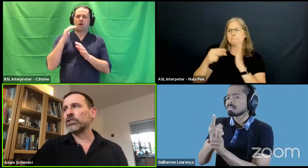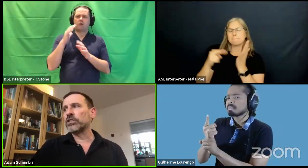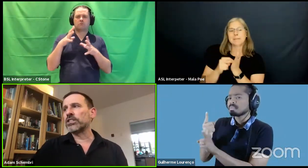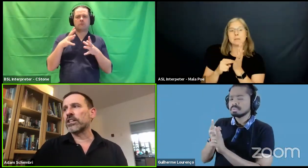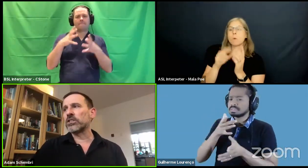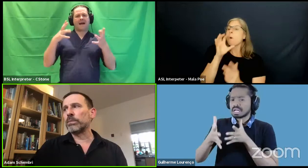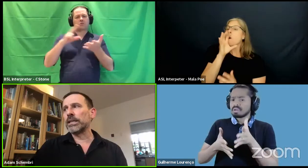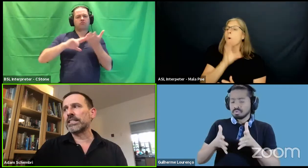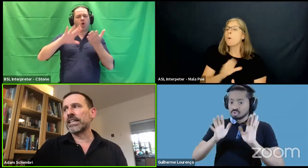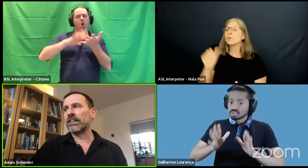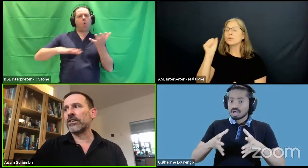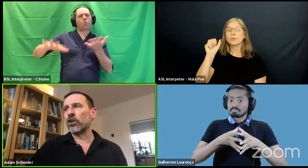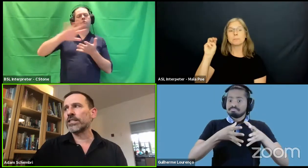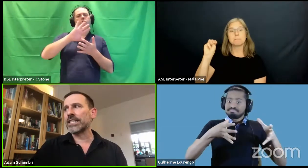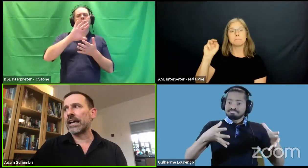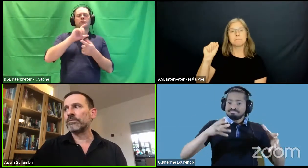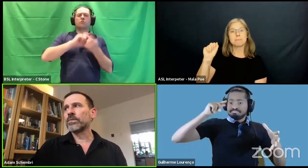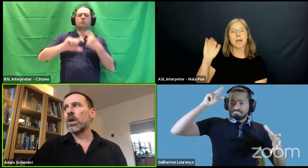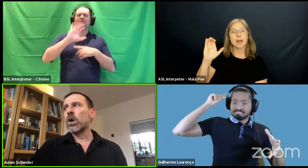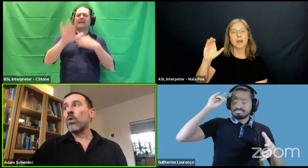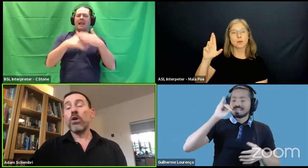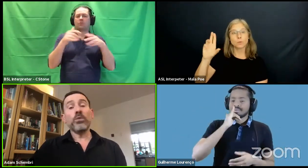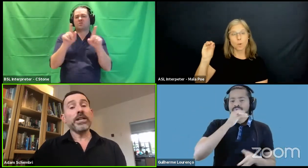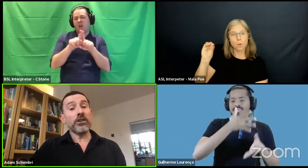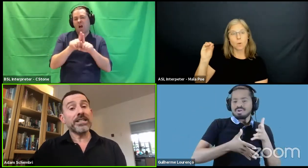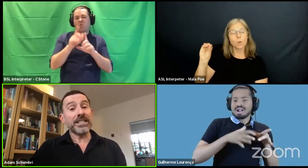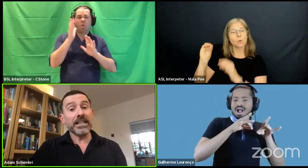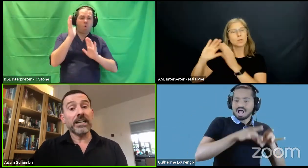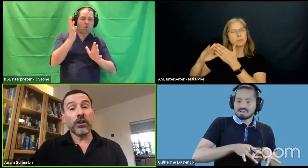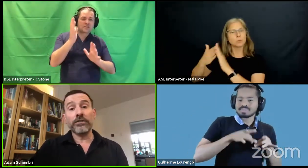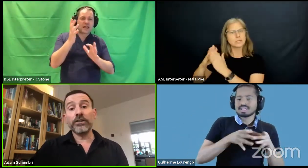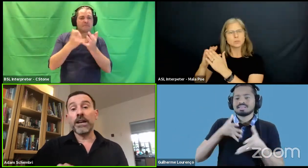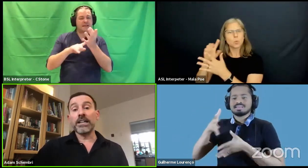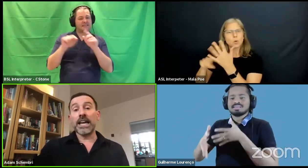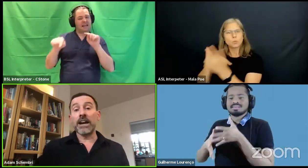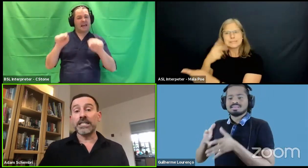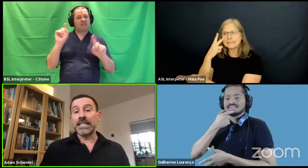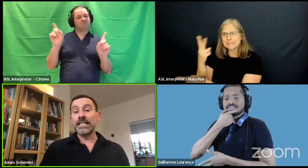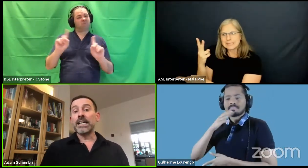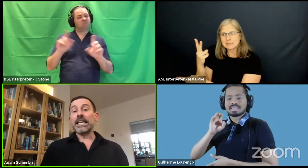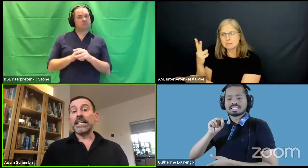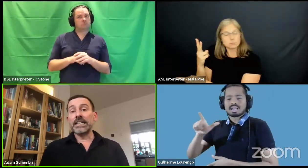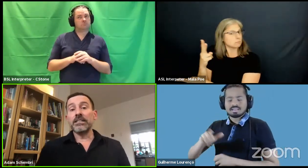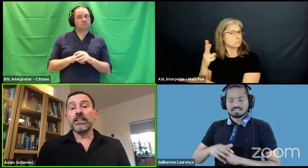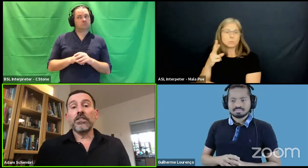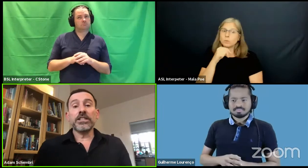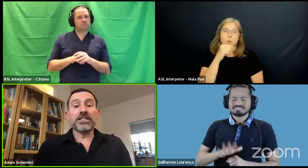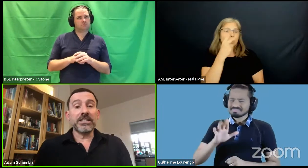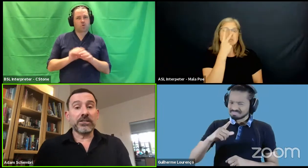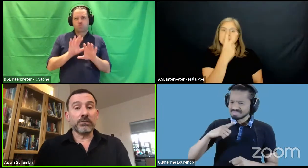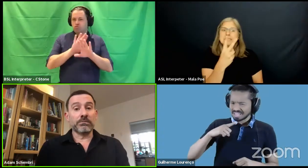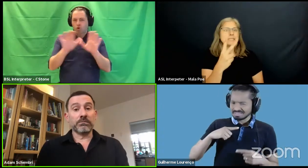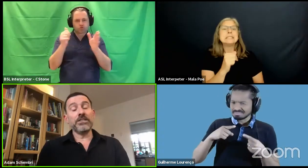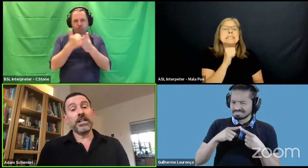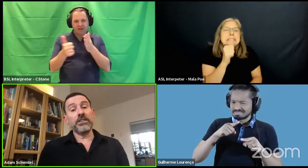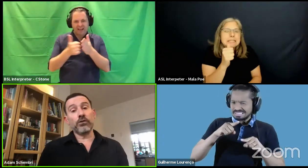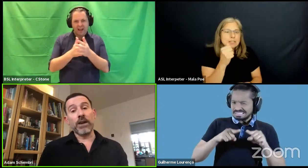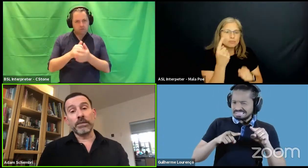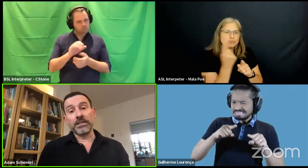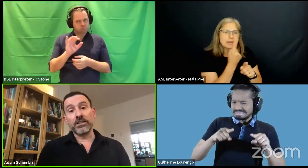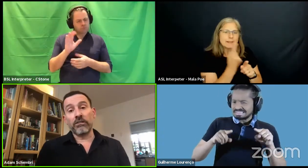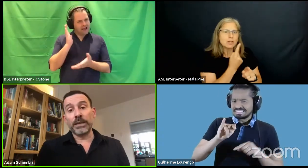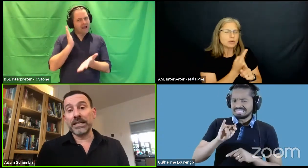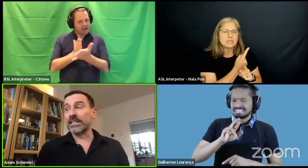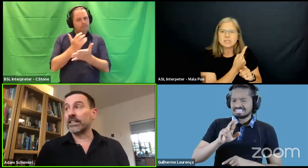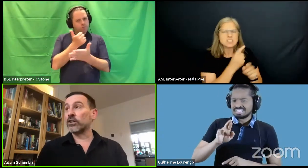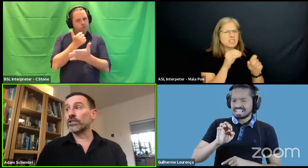sign languages such as BSL and Auslan? Well, we don't see a lot of irregularity in the system, in the